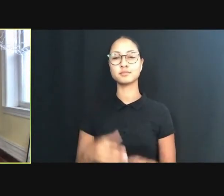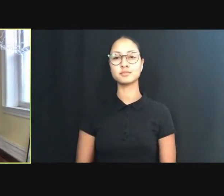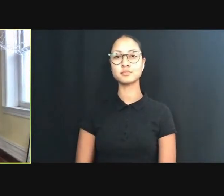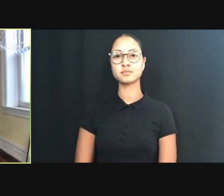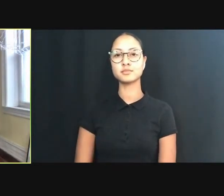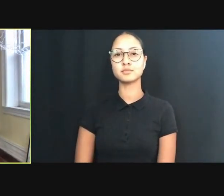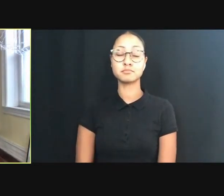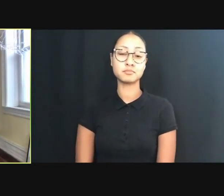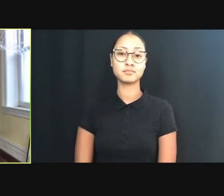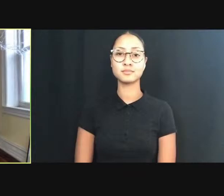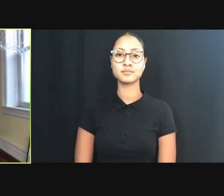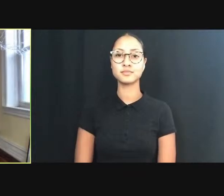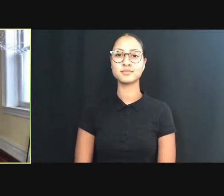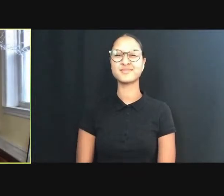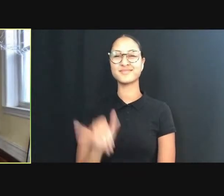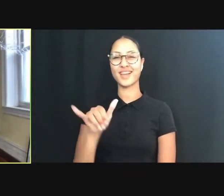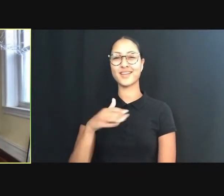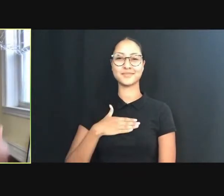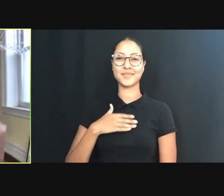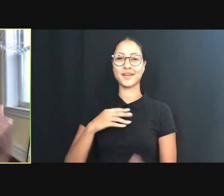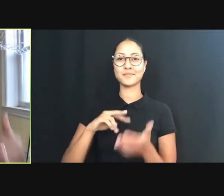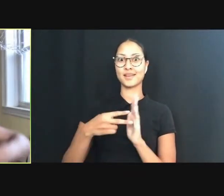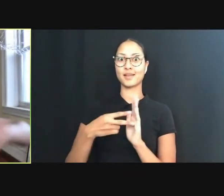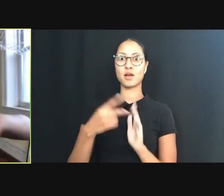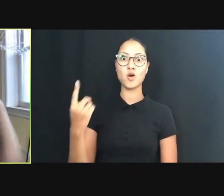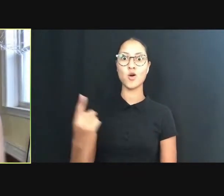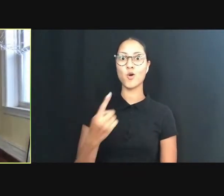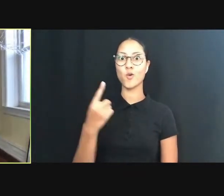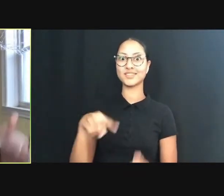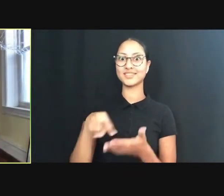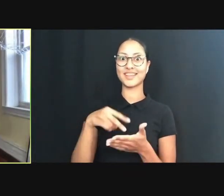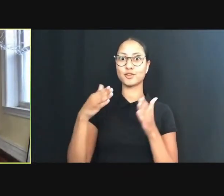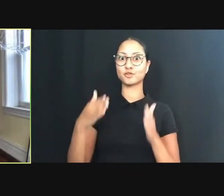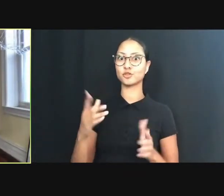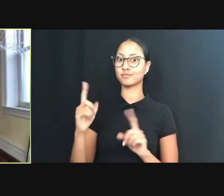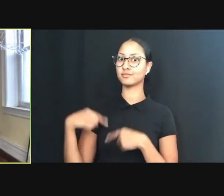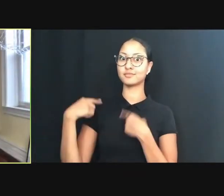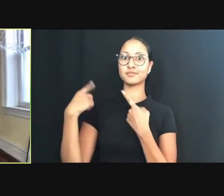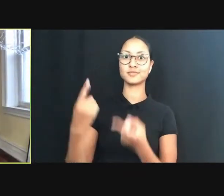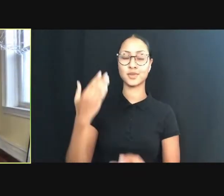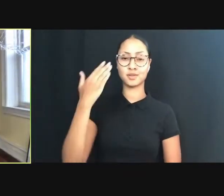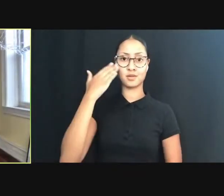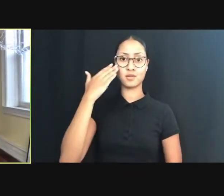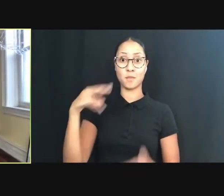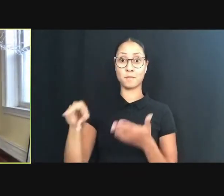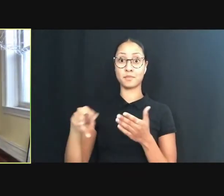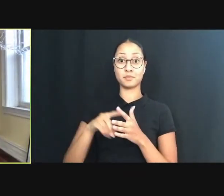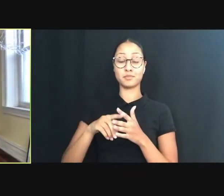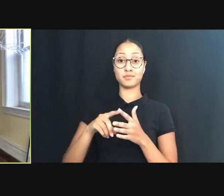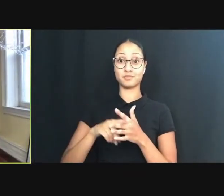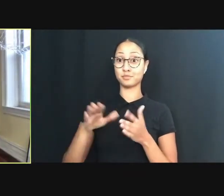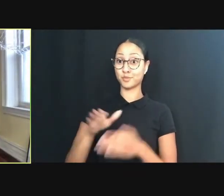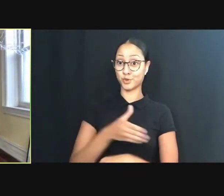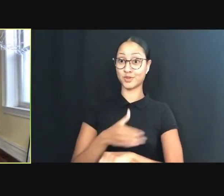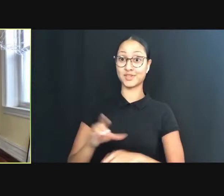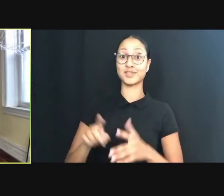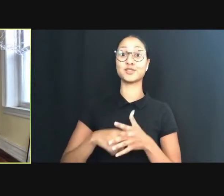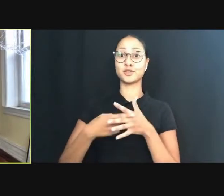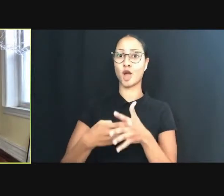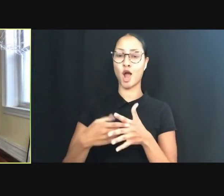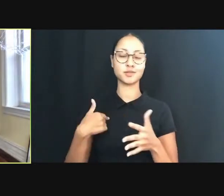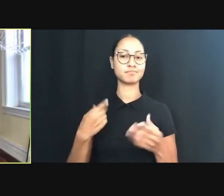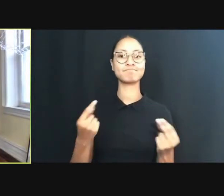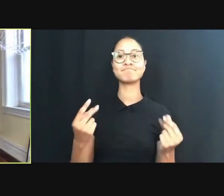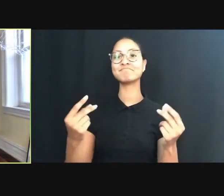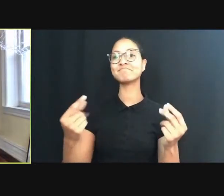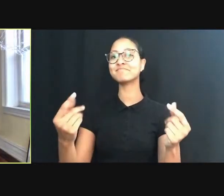That's what I meant by always dancing. Like, I always knew when the beat dropped, I always knew, okay, let's go. Like, I was never like, oh no, I'm shy. I was never shy